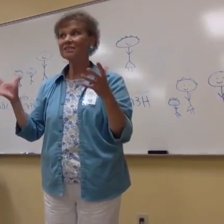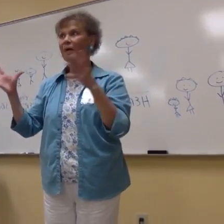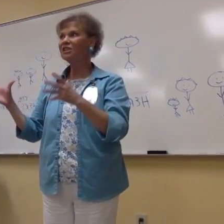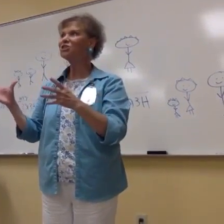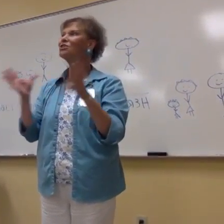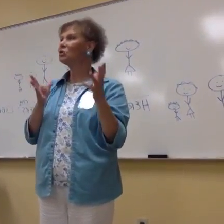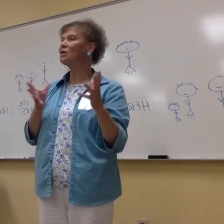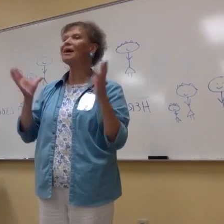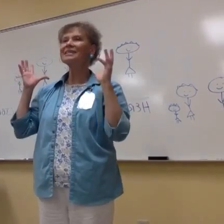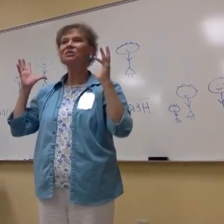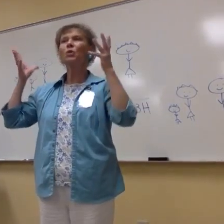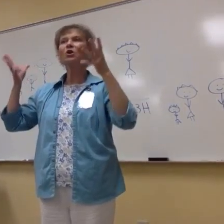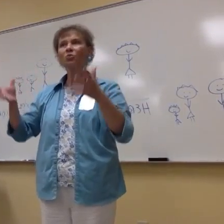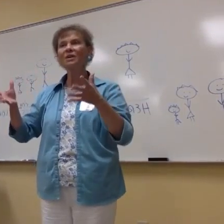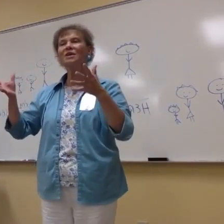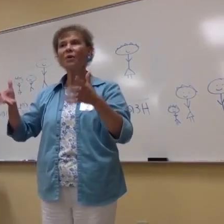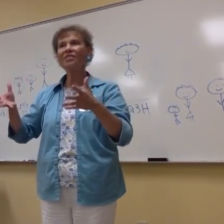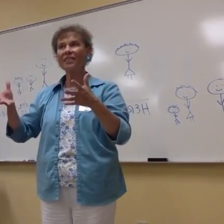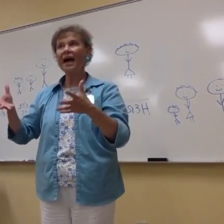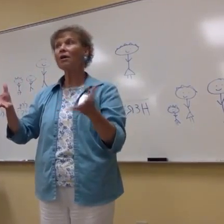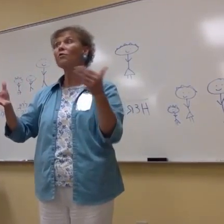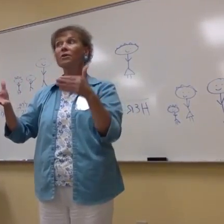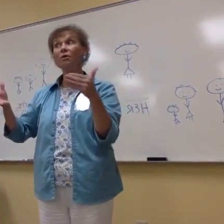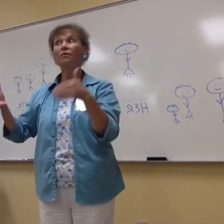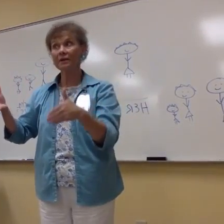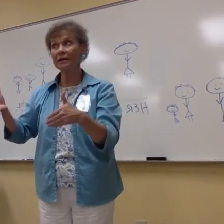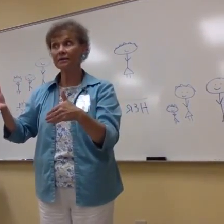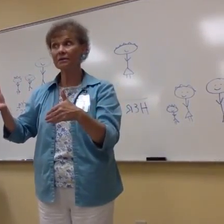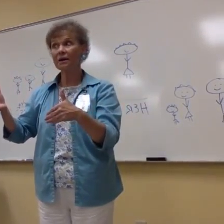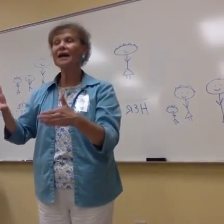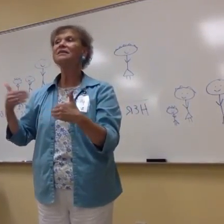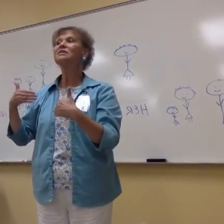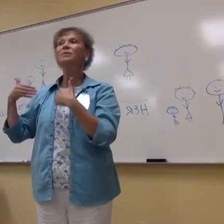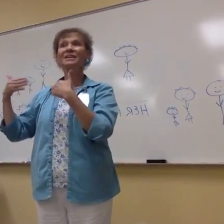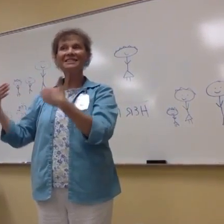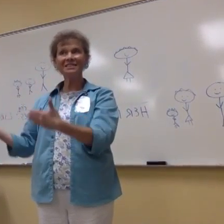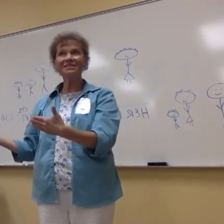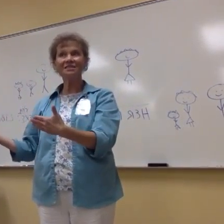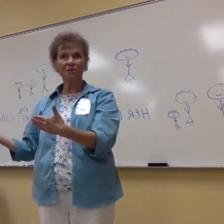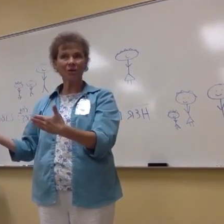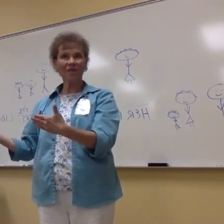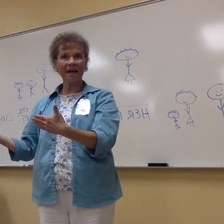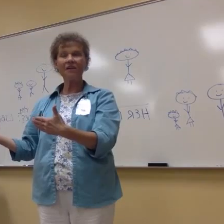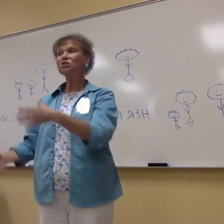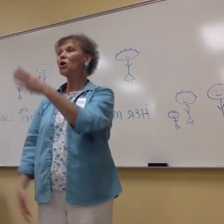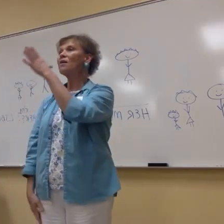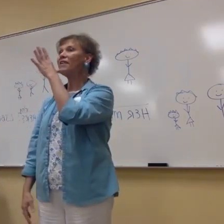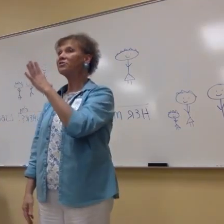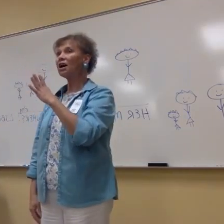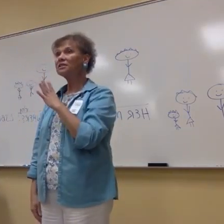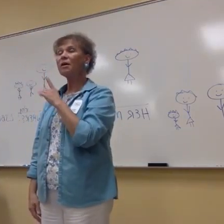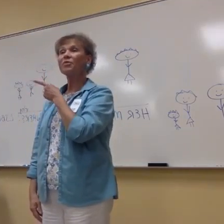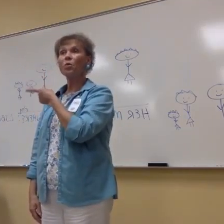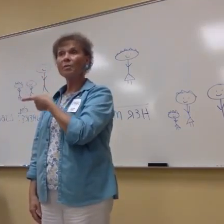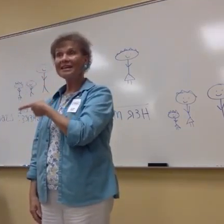and what is this called when I have a handshake that I'm using for an object, for a thing, for a person? A classifier, all